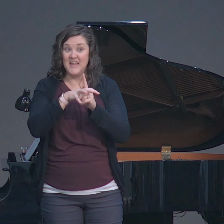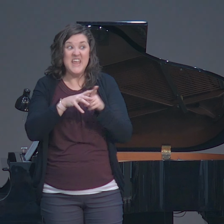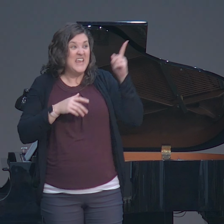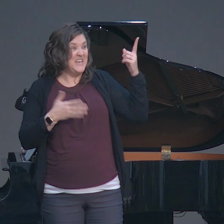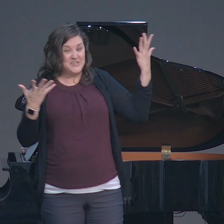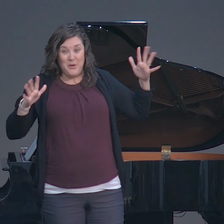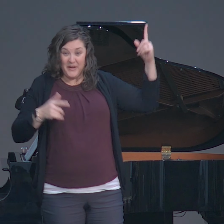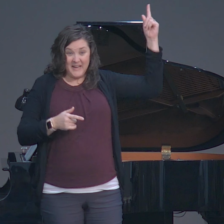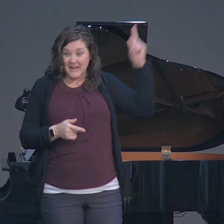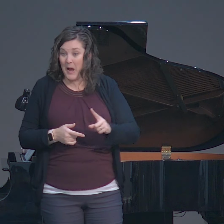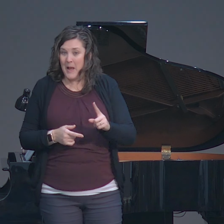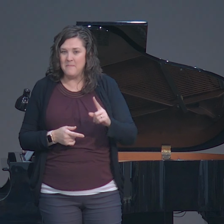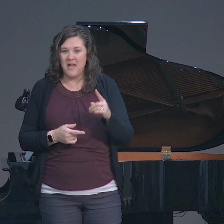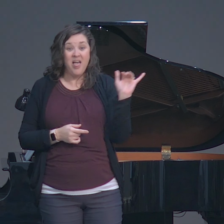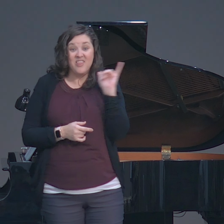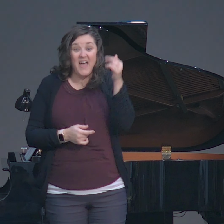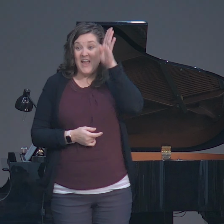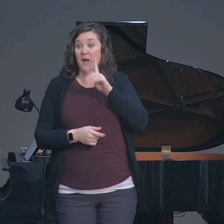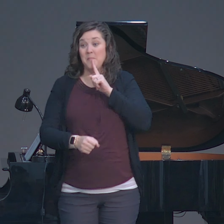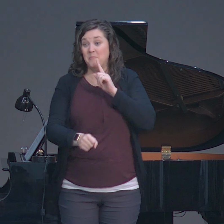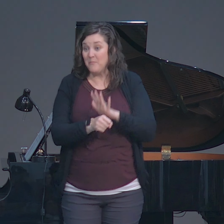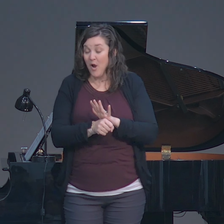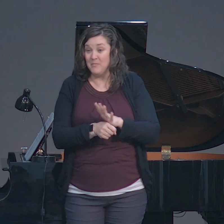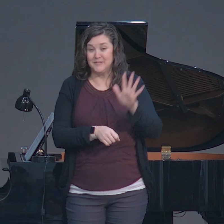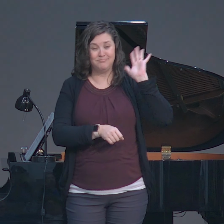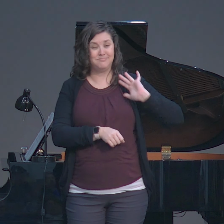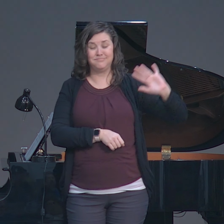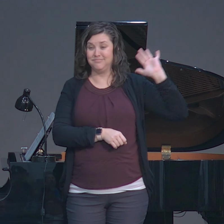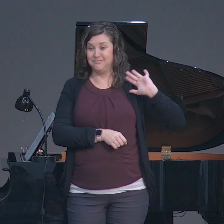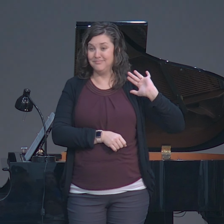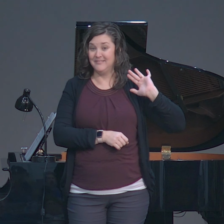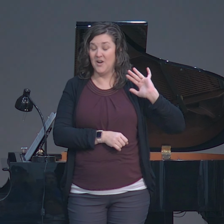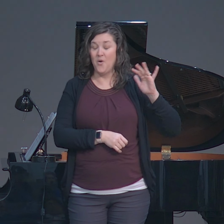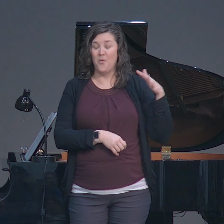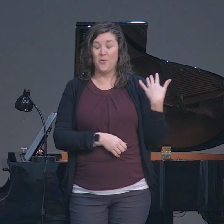come just as God promised.